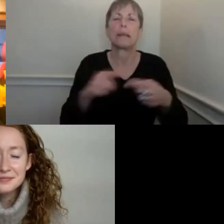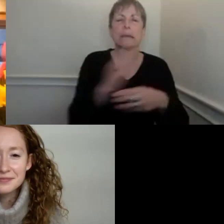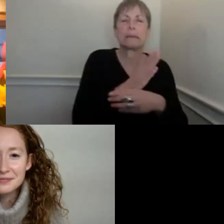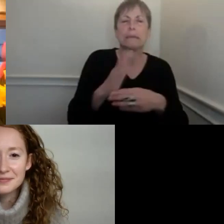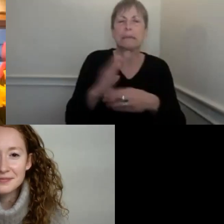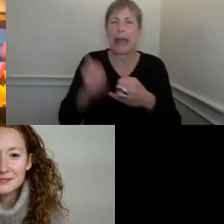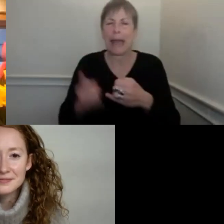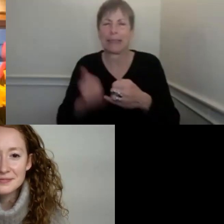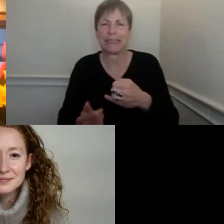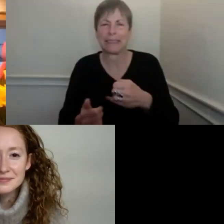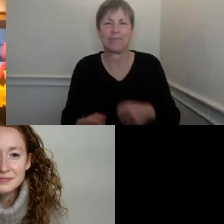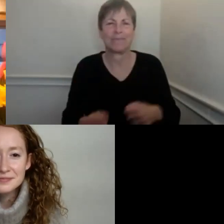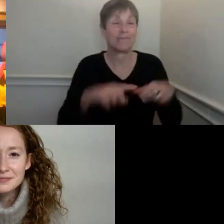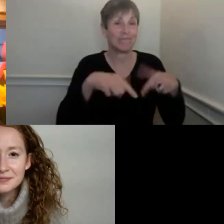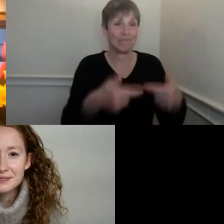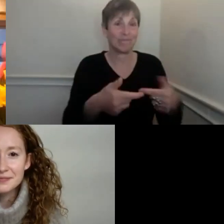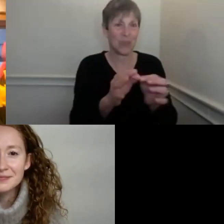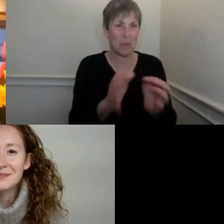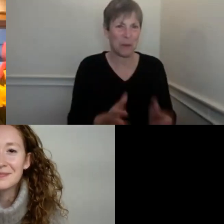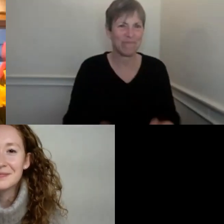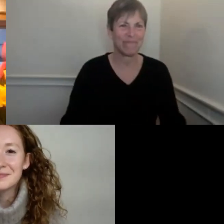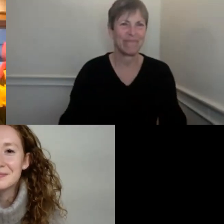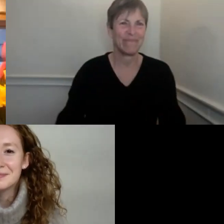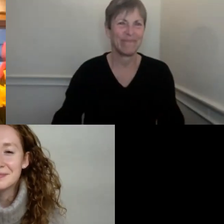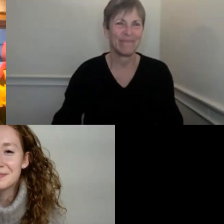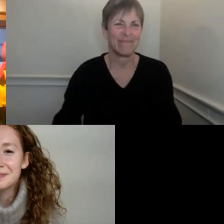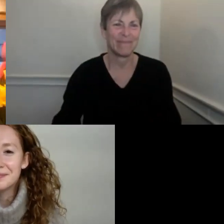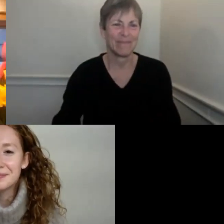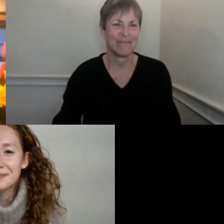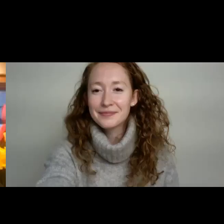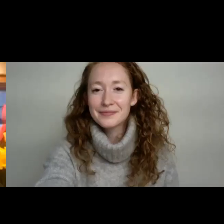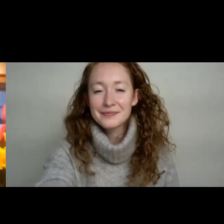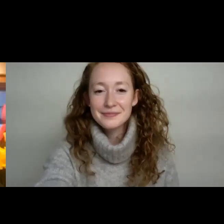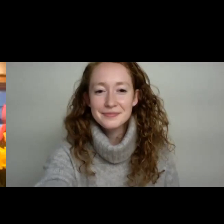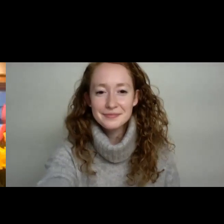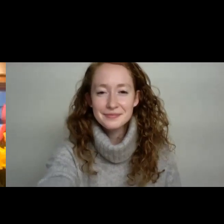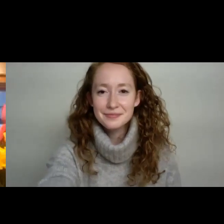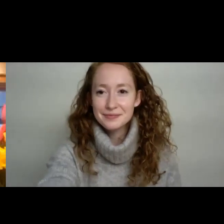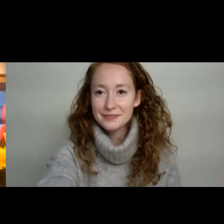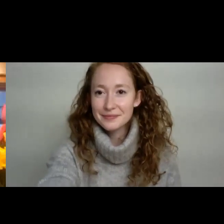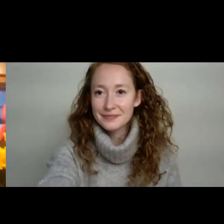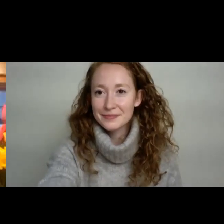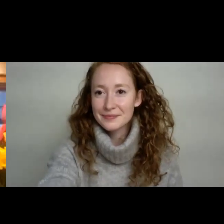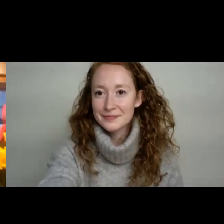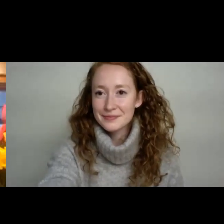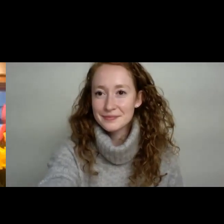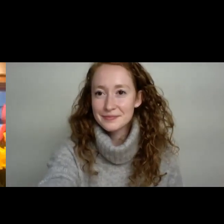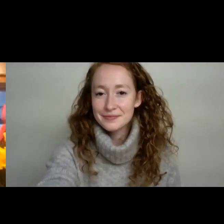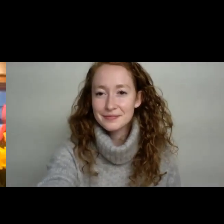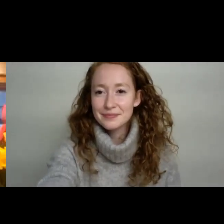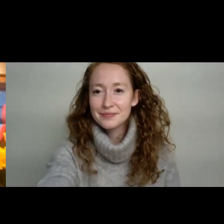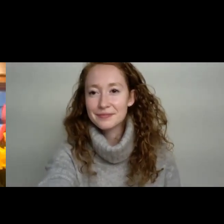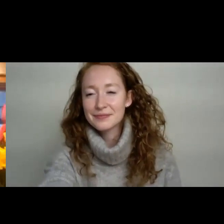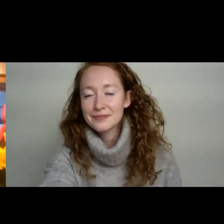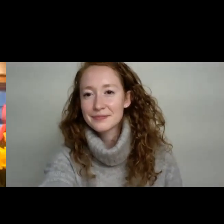sowed our zinnias last week and a few more today. So you're right in time. Other common mistakes people